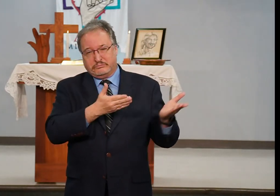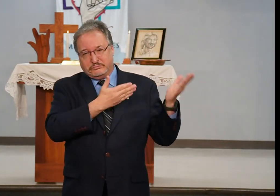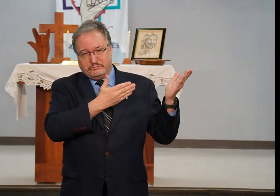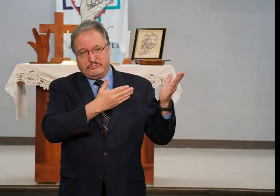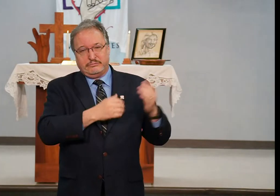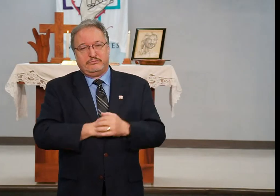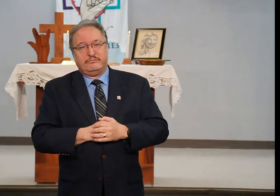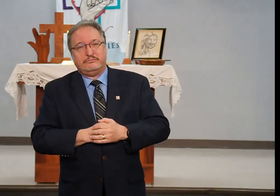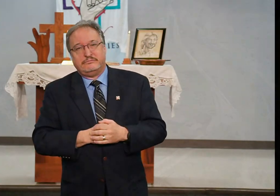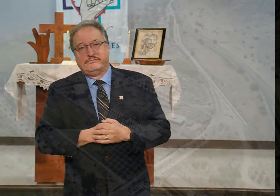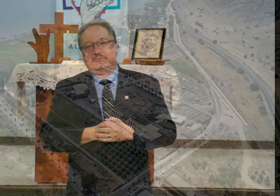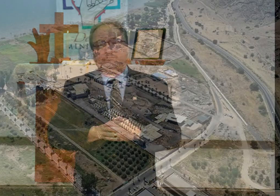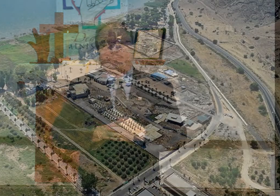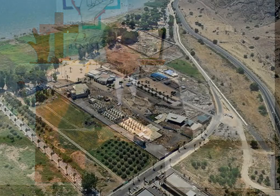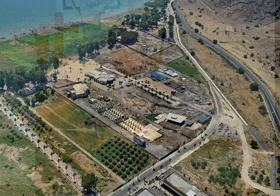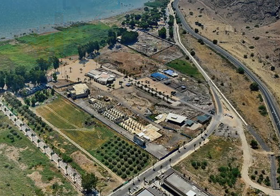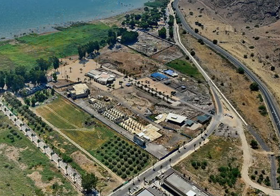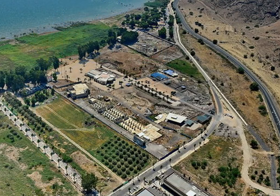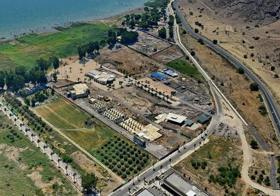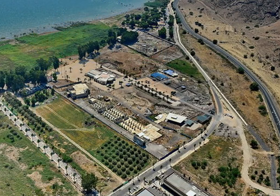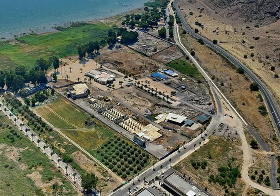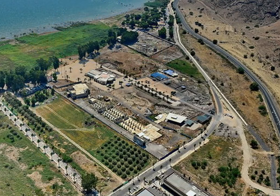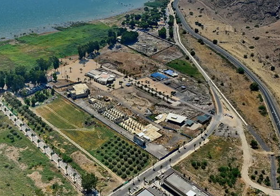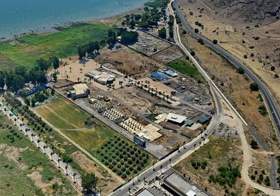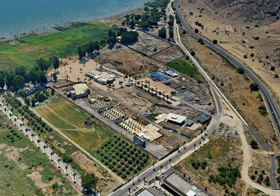And so it's a very small town, but I'd like you to take a look at that.